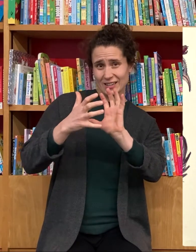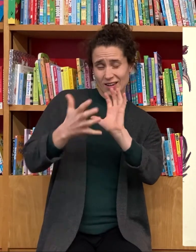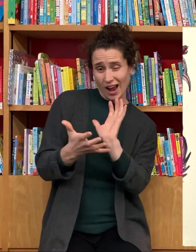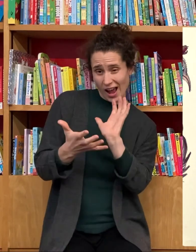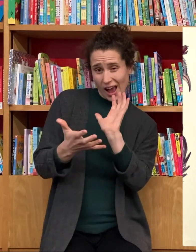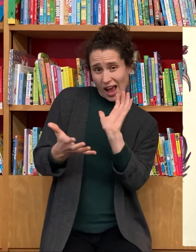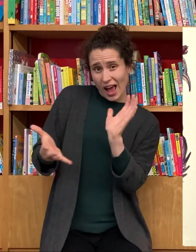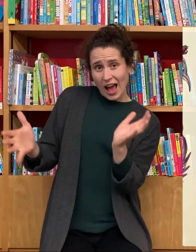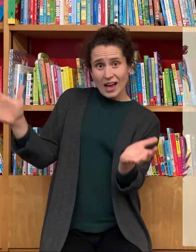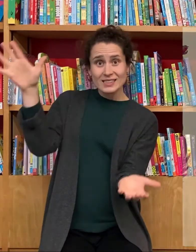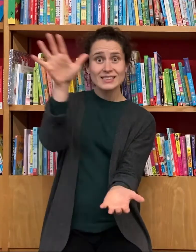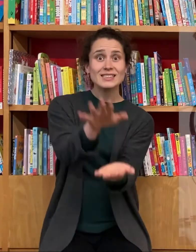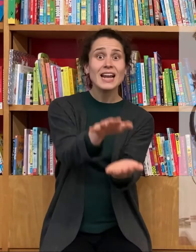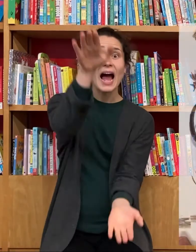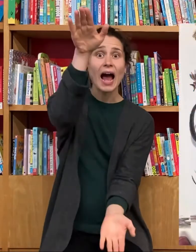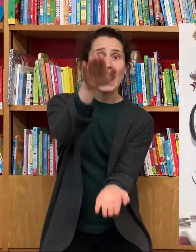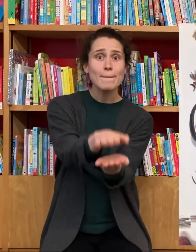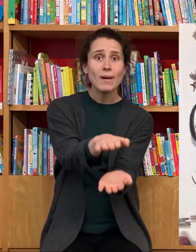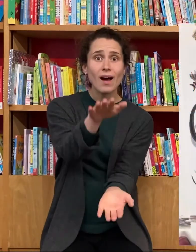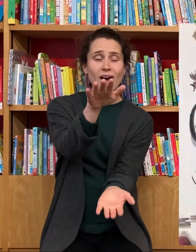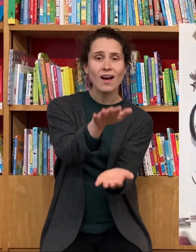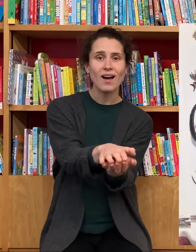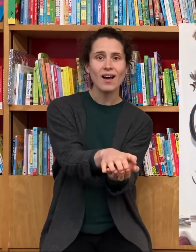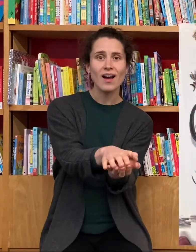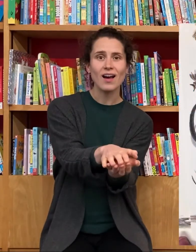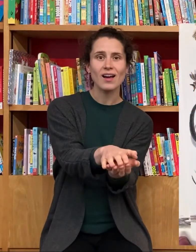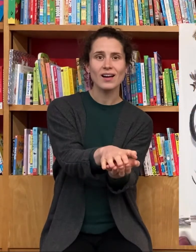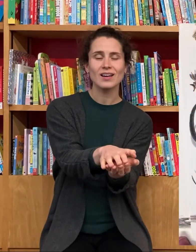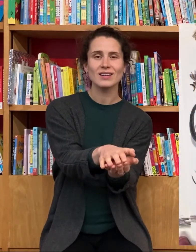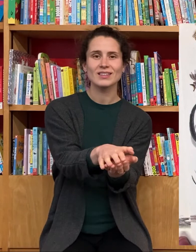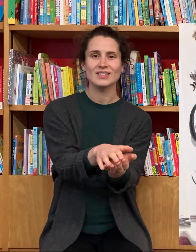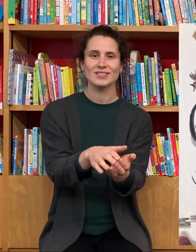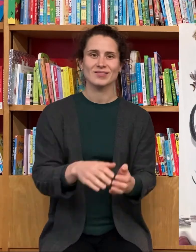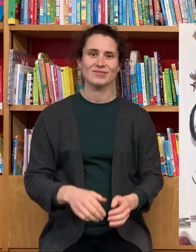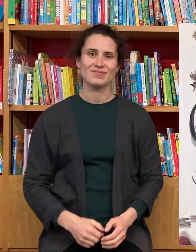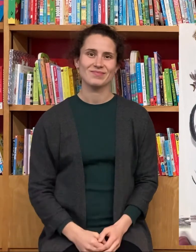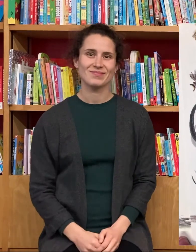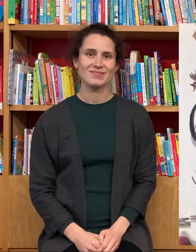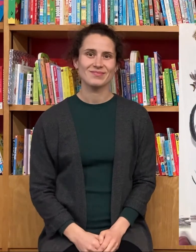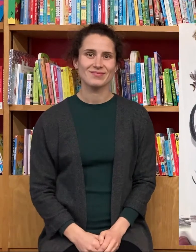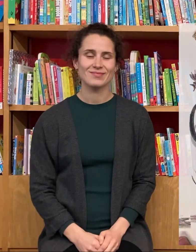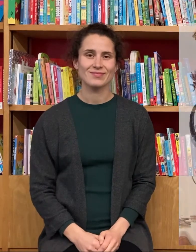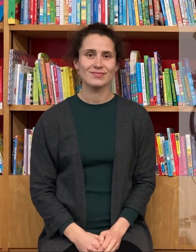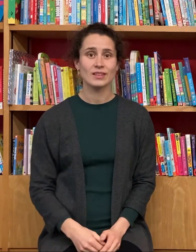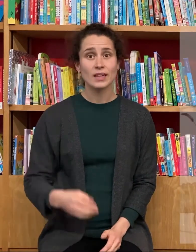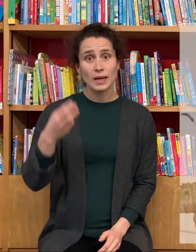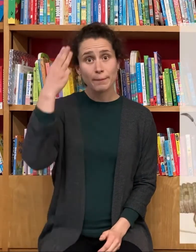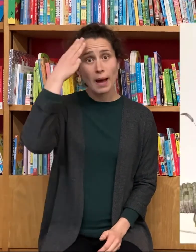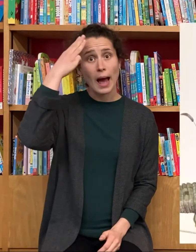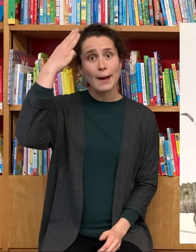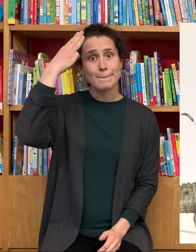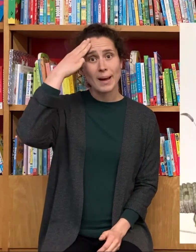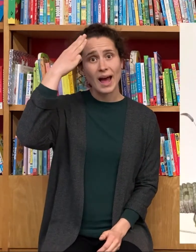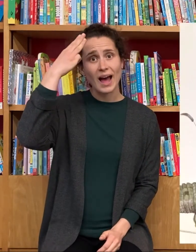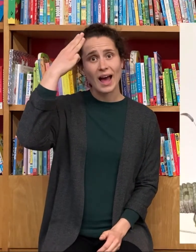creak, crack, snap. Mama,